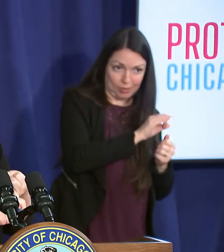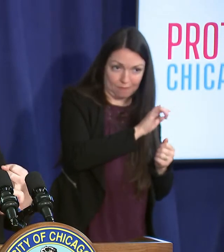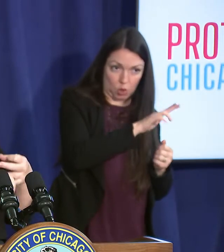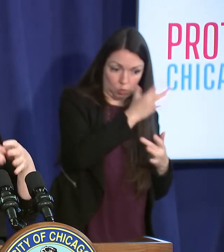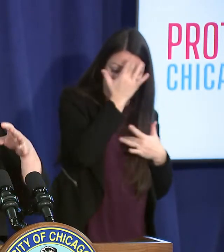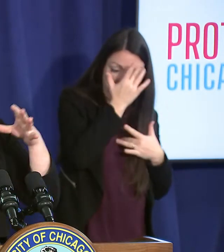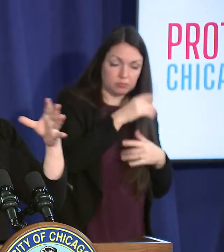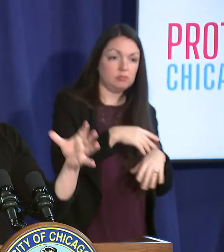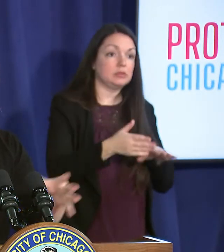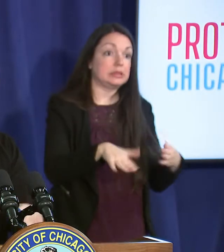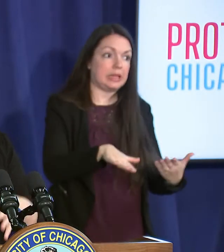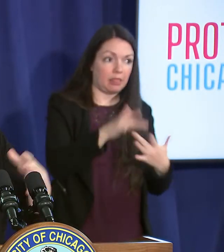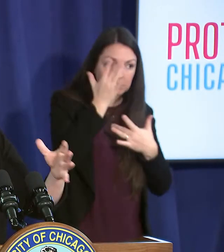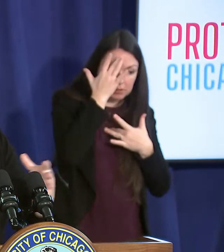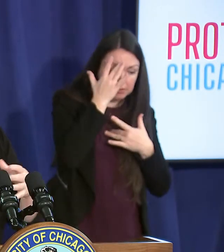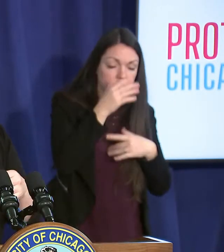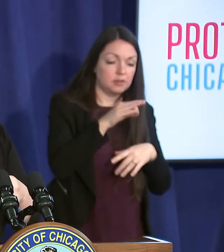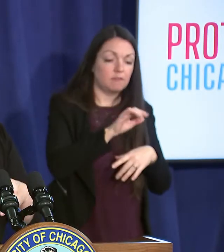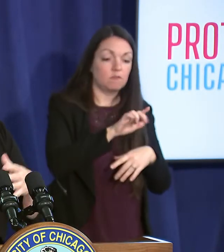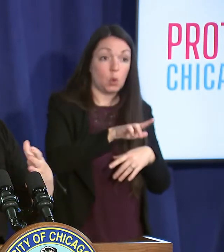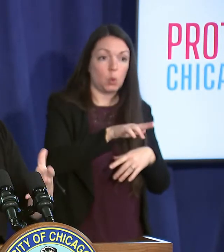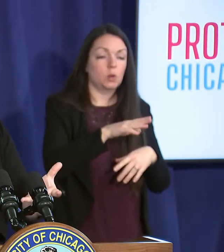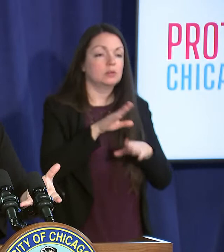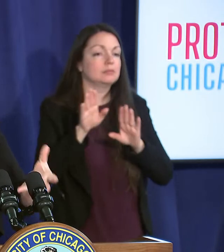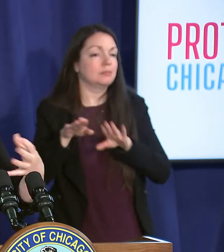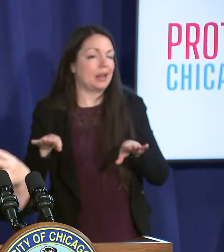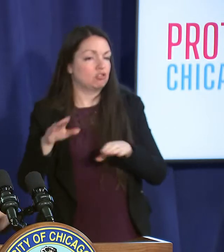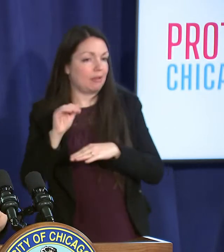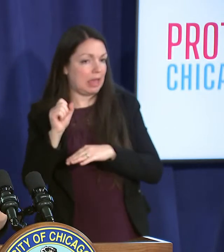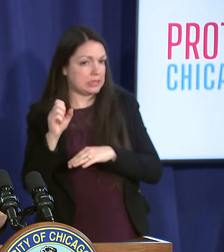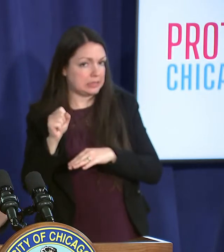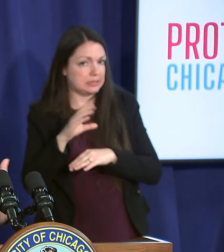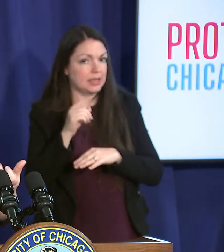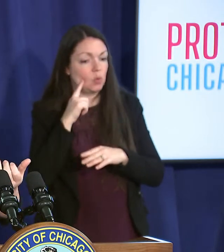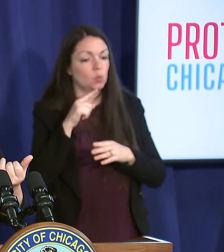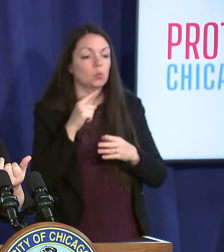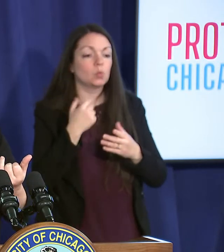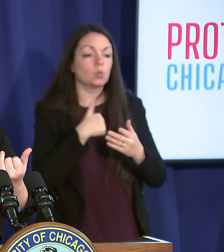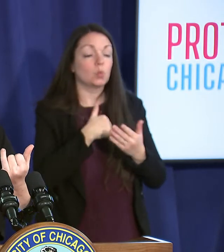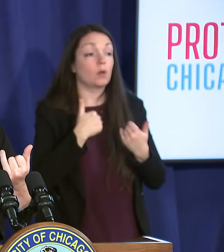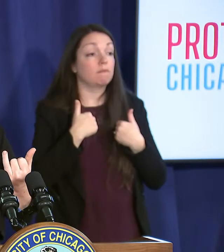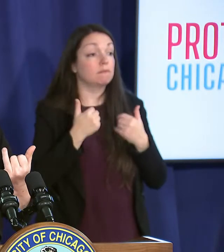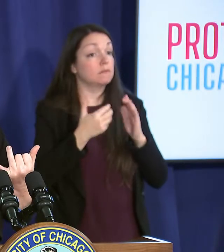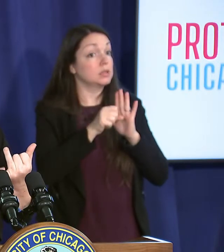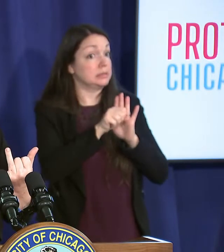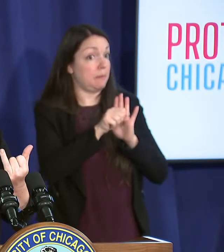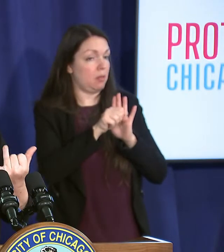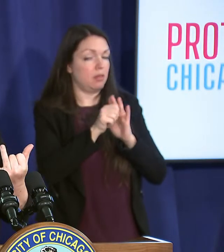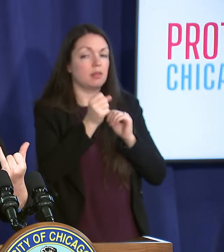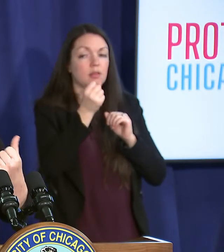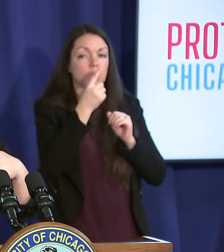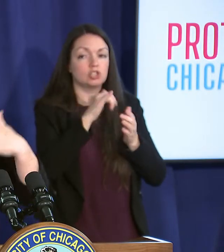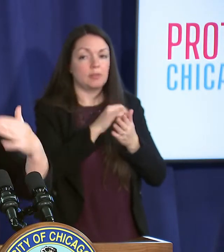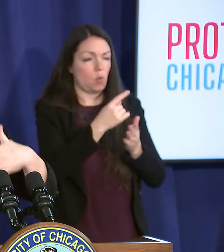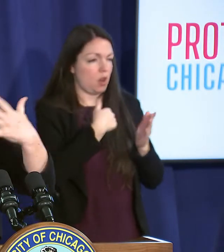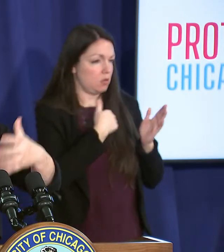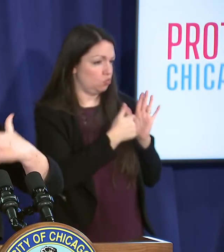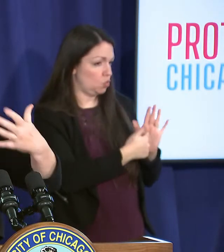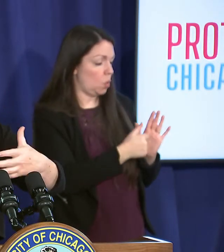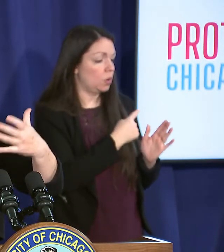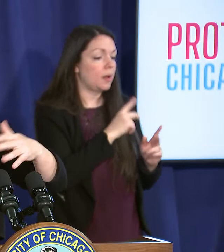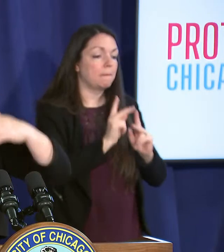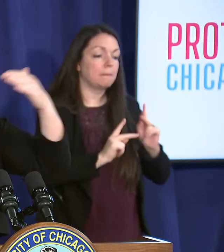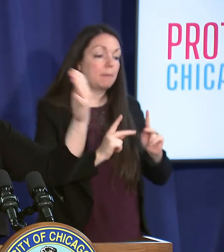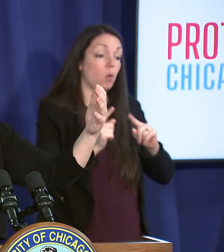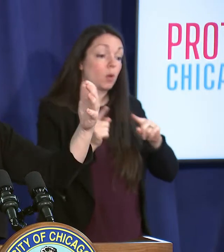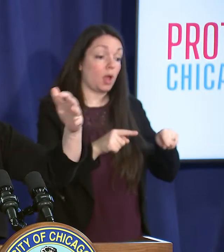count deaths with influenza. We look for pediatric cases, and then we take samples. So we understand, like that one that I was showing you of